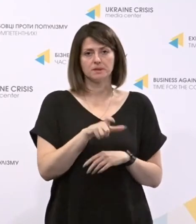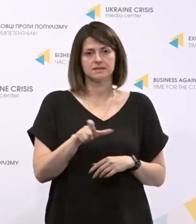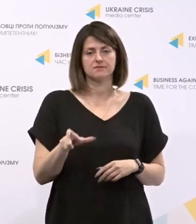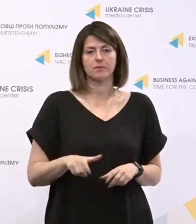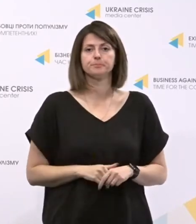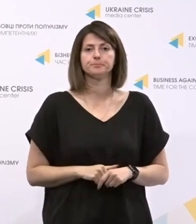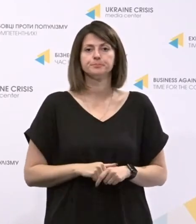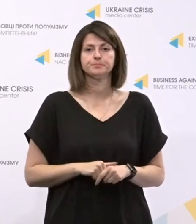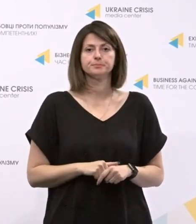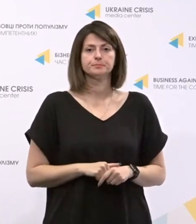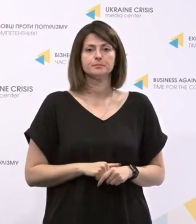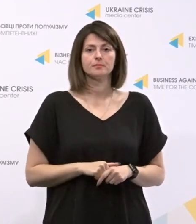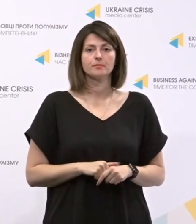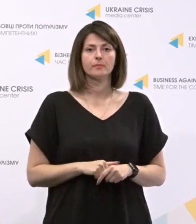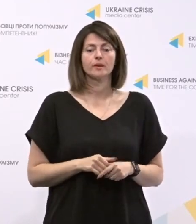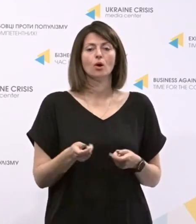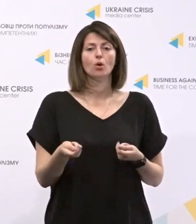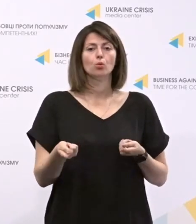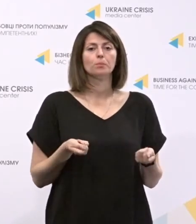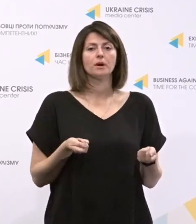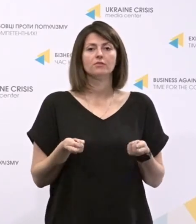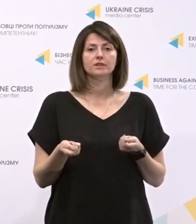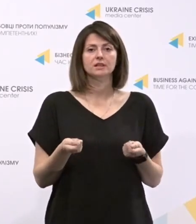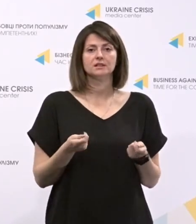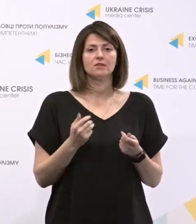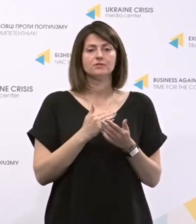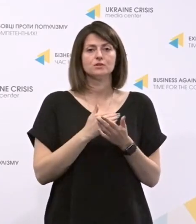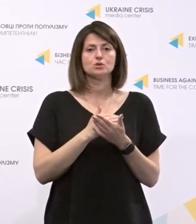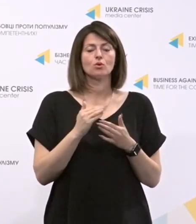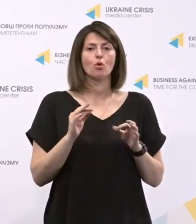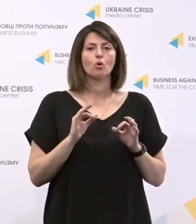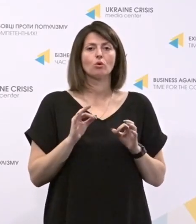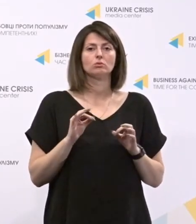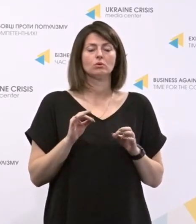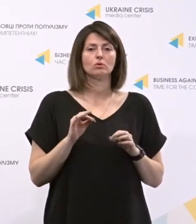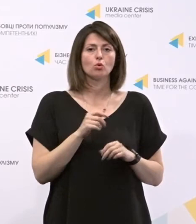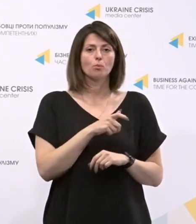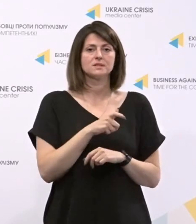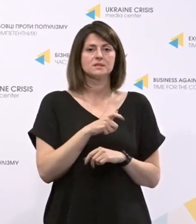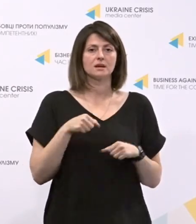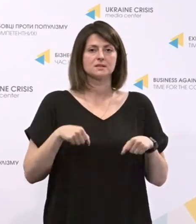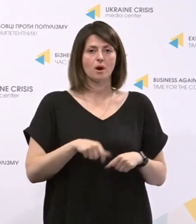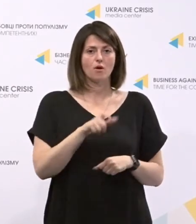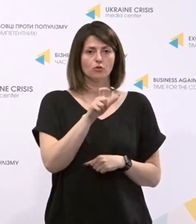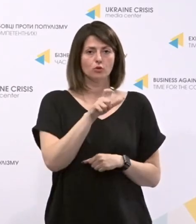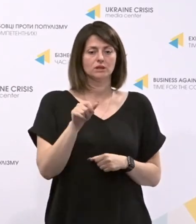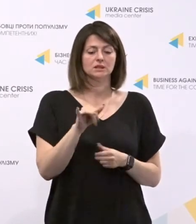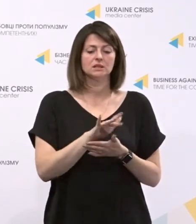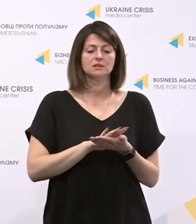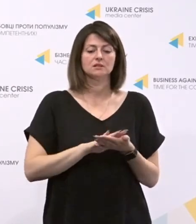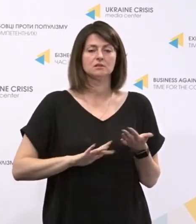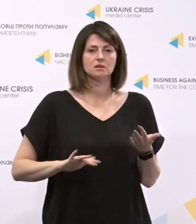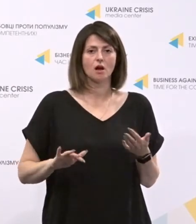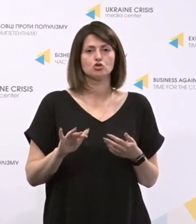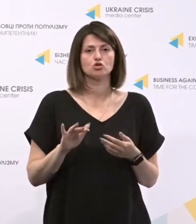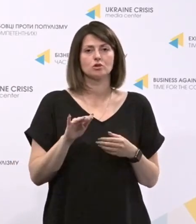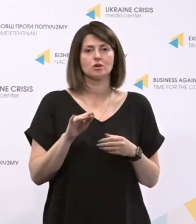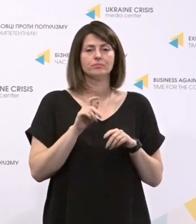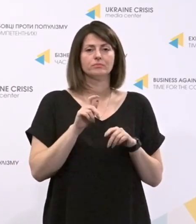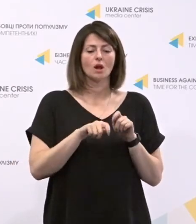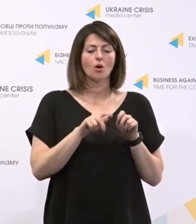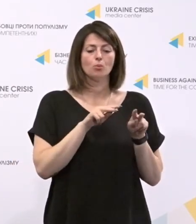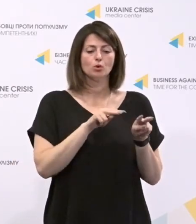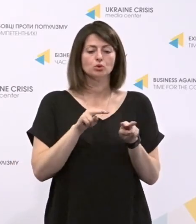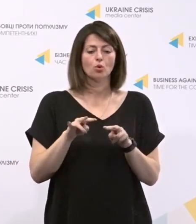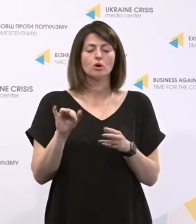The Office of the High Commissioner for Human Rights continued to monitor and document the human rights situation in Crimea, despite